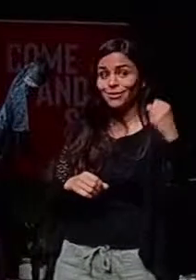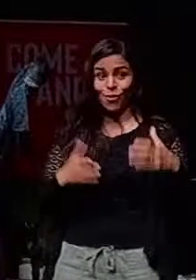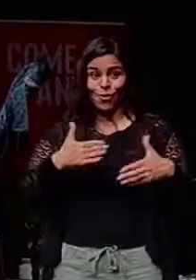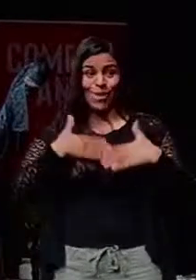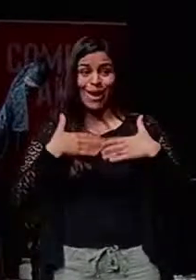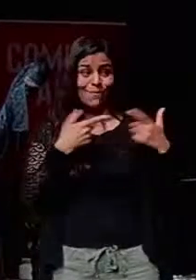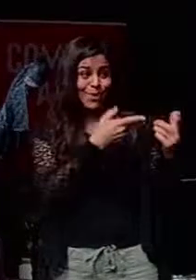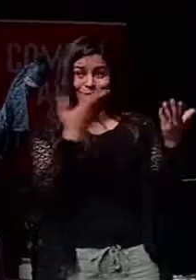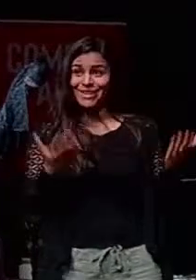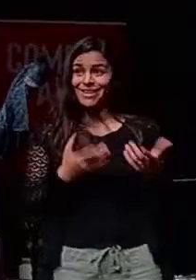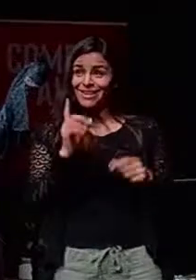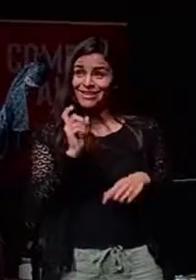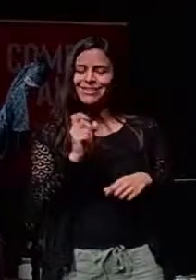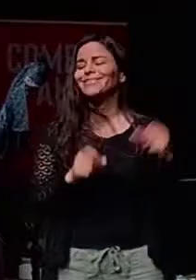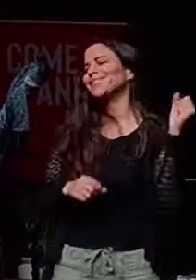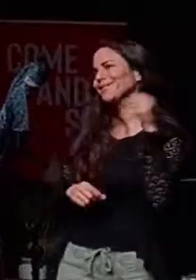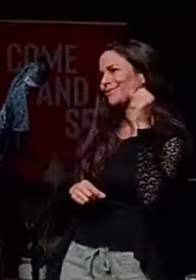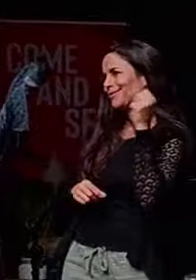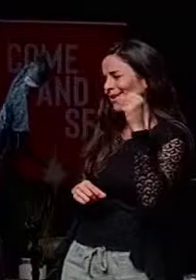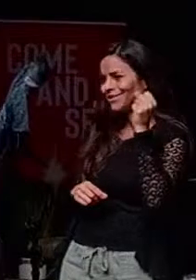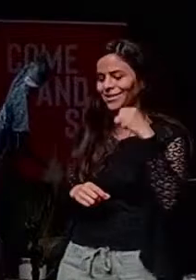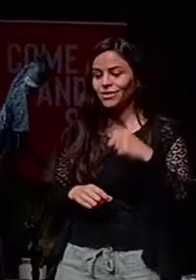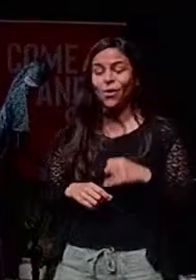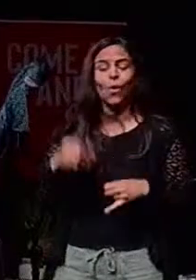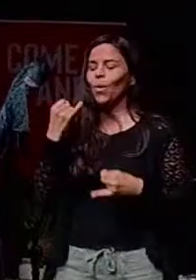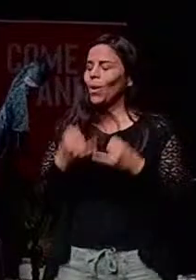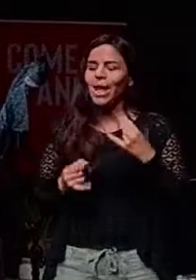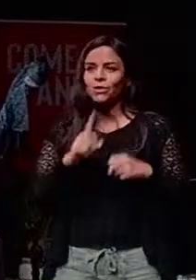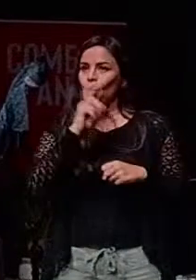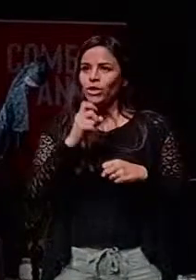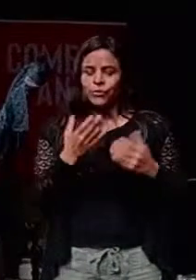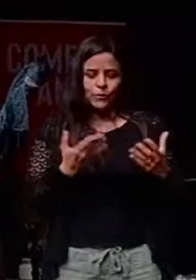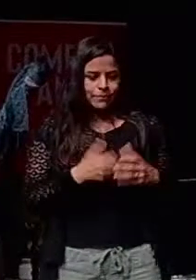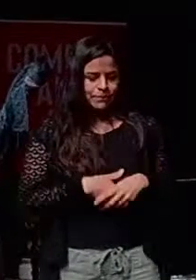to be here? Yeah, for sure. Oh, that's awesome. So the last thing that I wanted